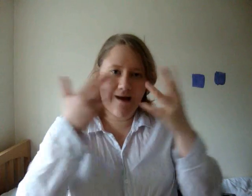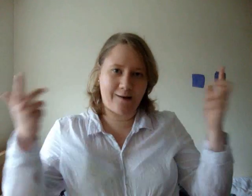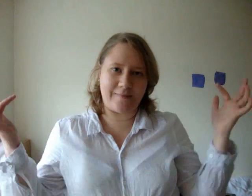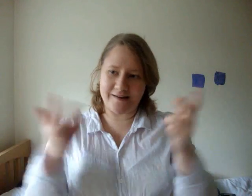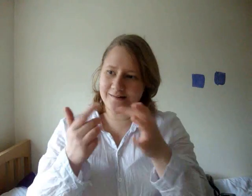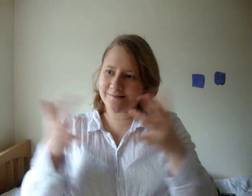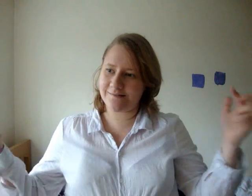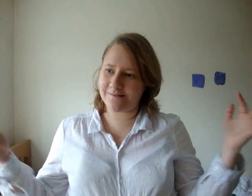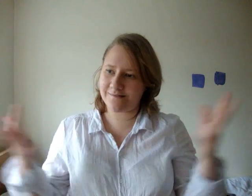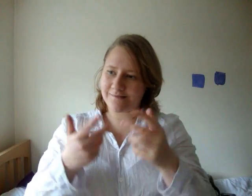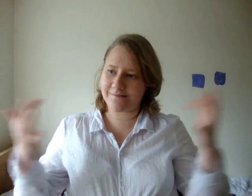How many?